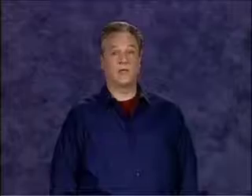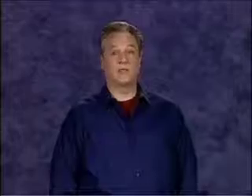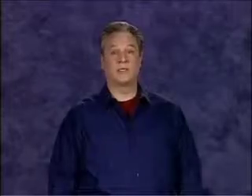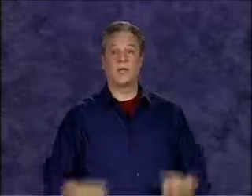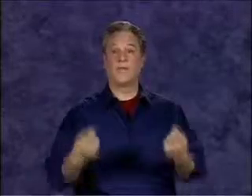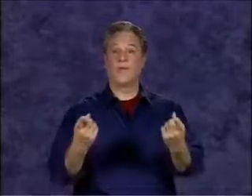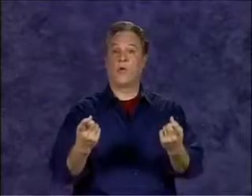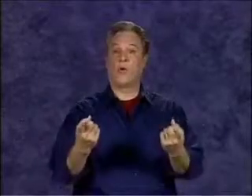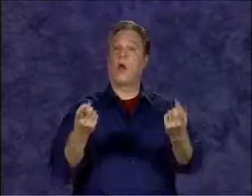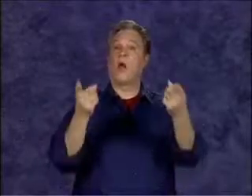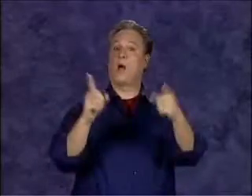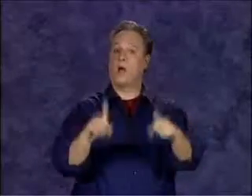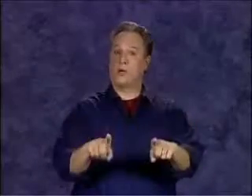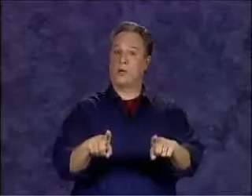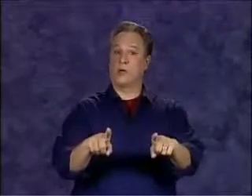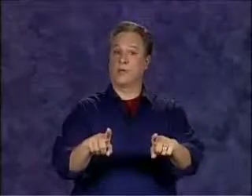the sign for occur.